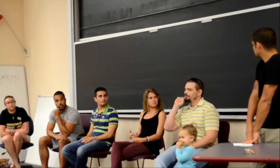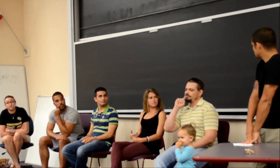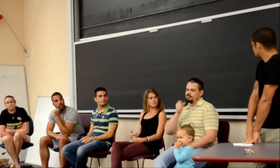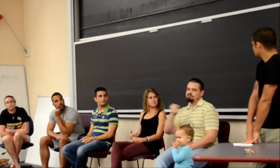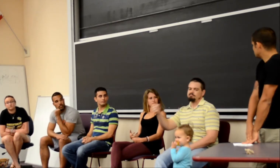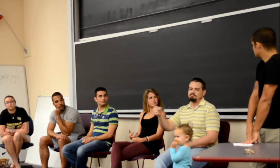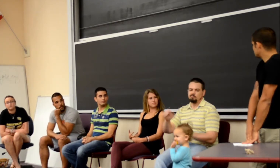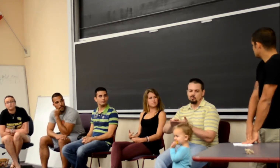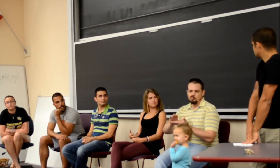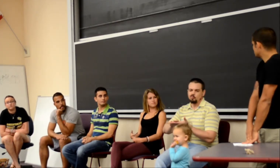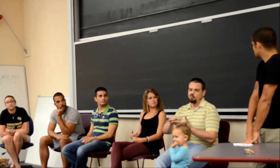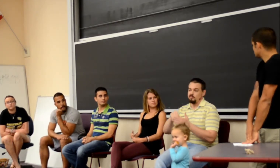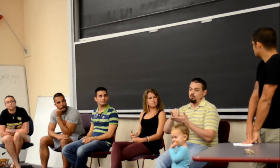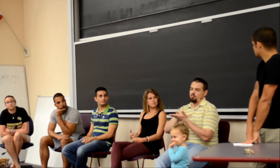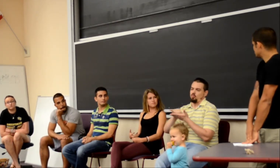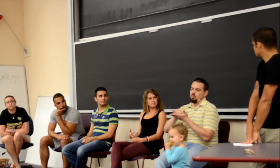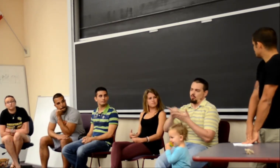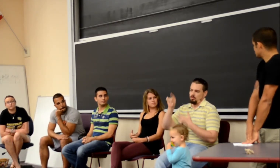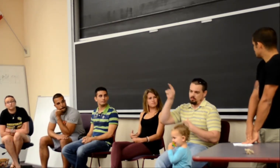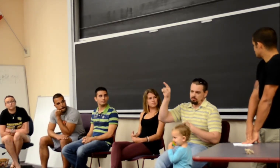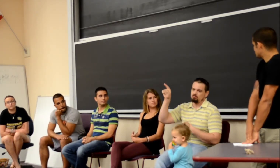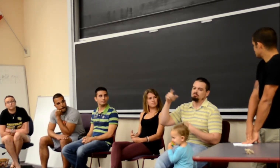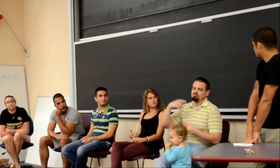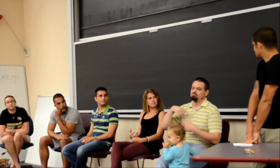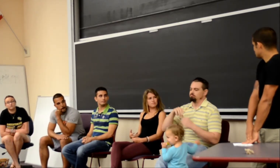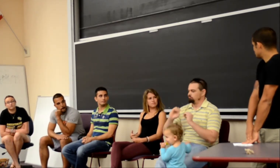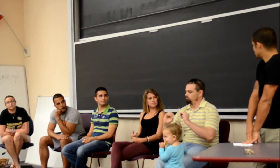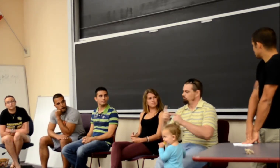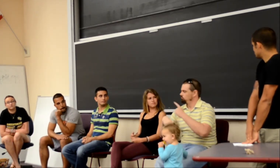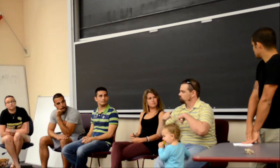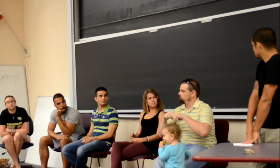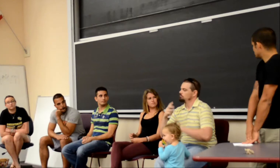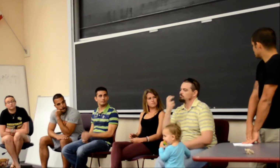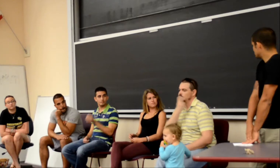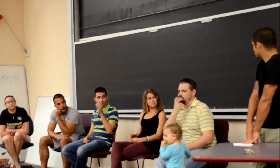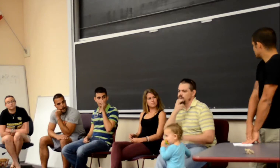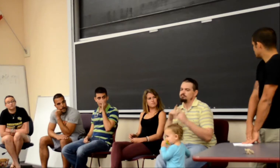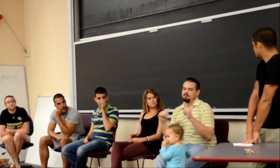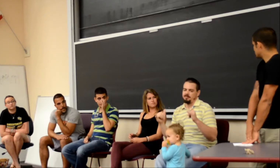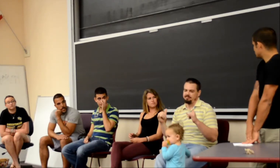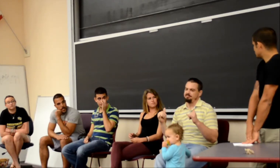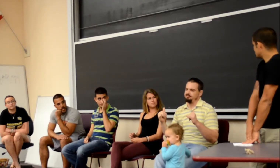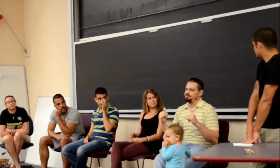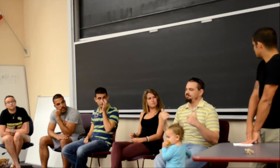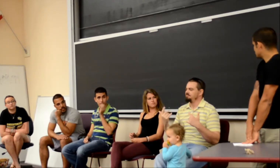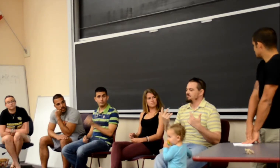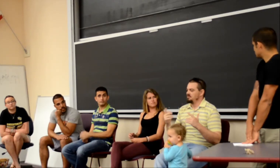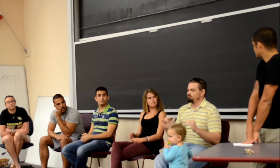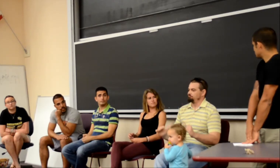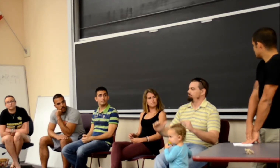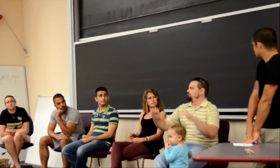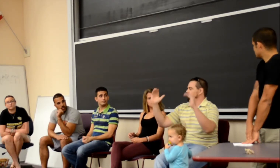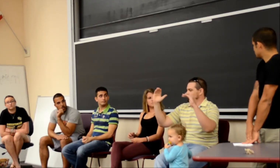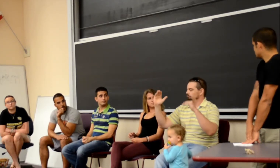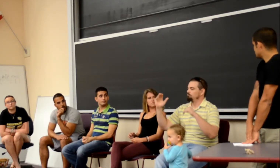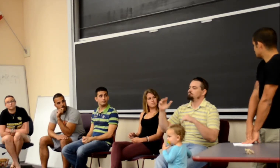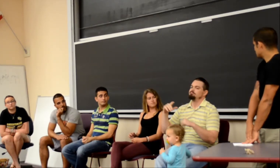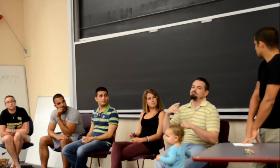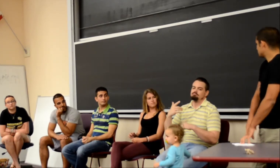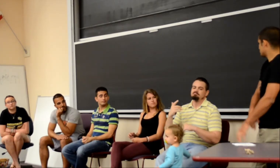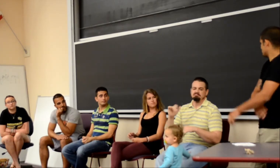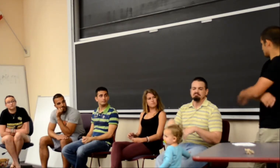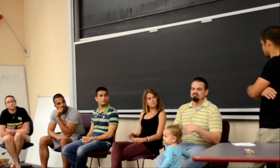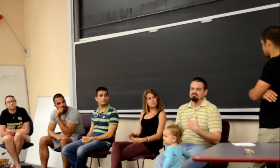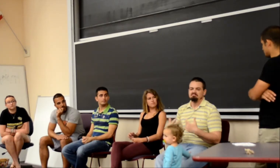As soon as they found out I was deaf, they put me in a school. We were up in New York, and they taught me speech and sign language at the